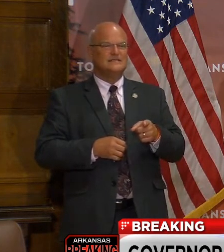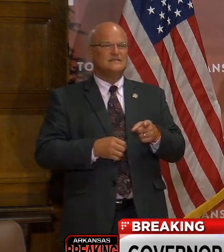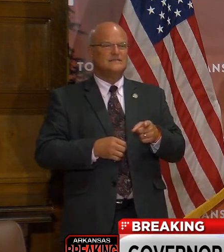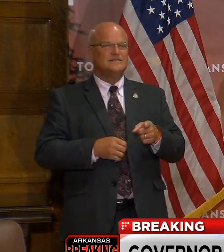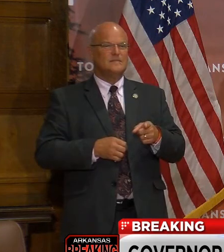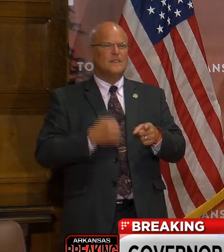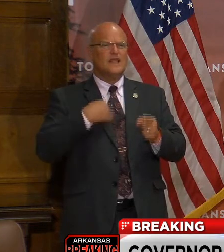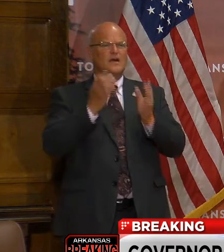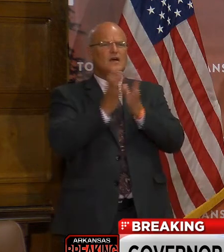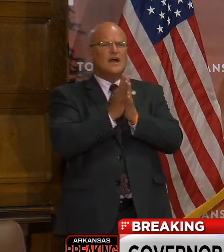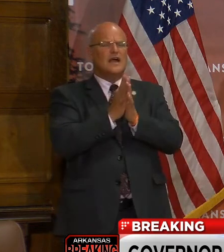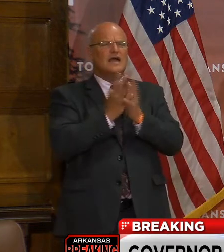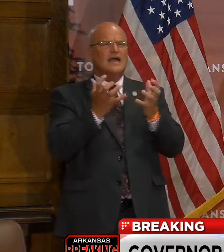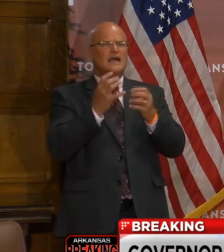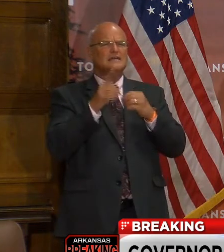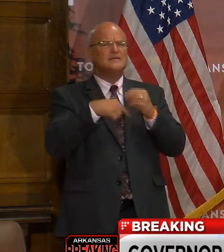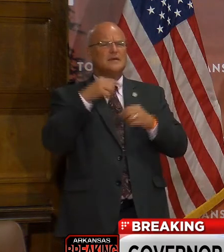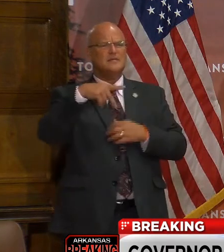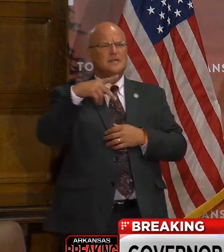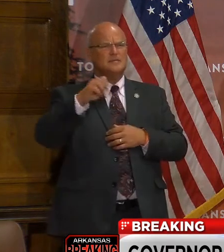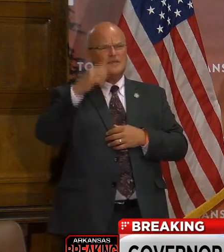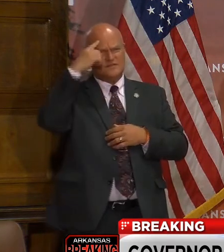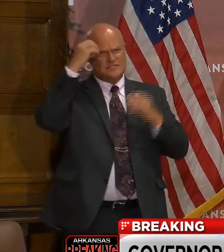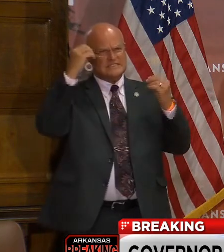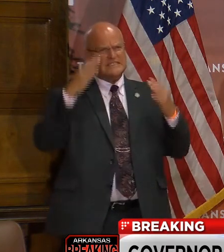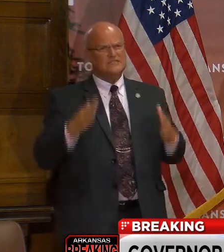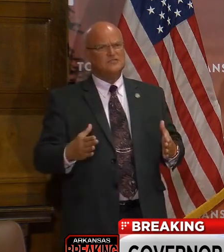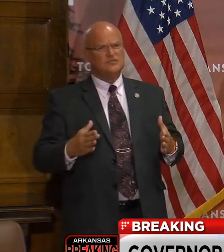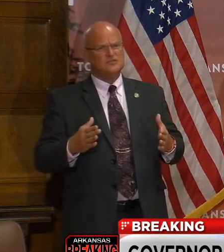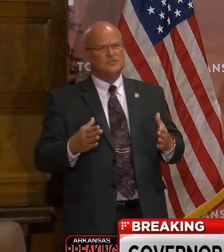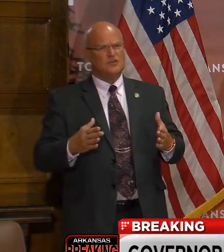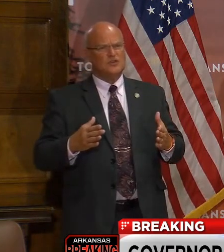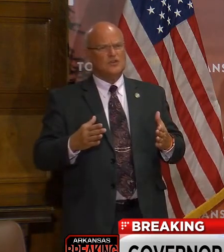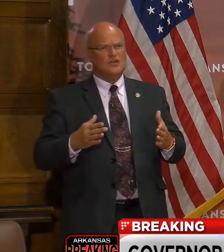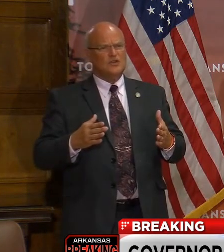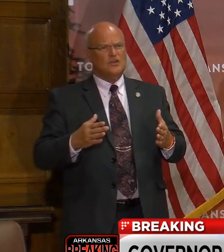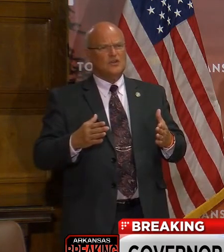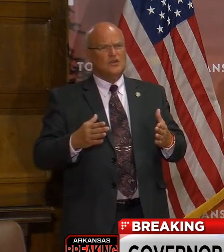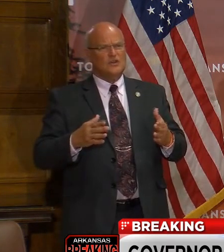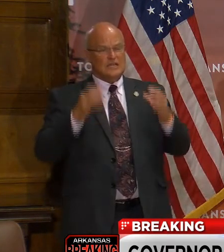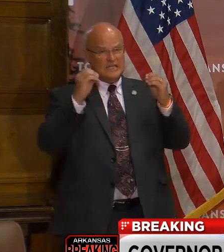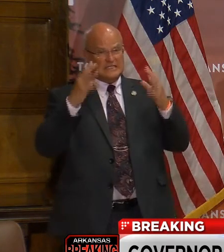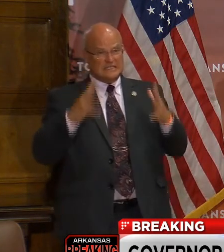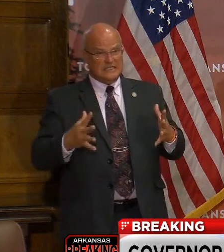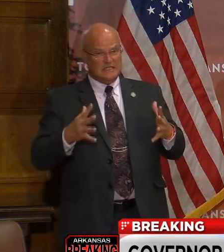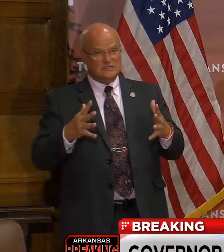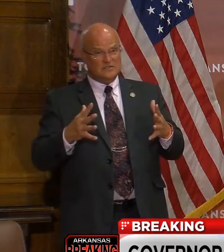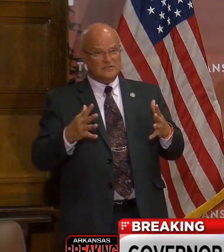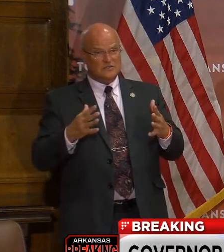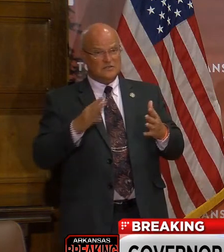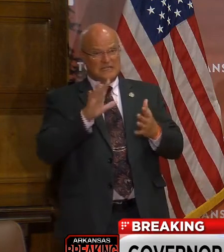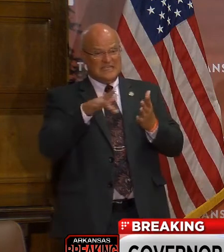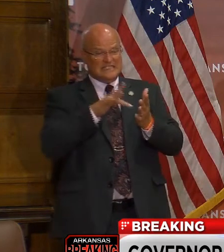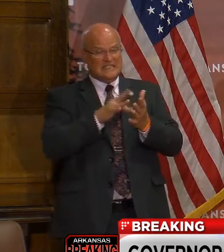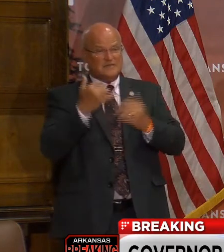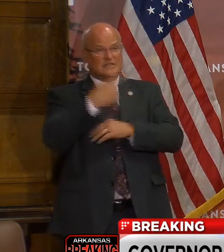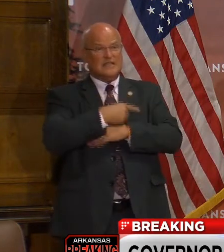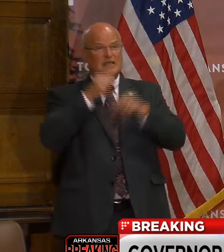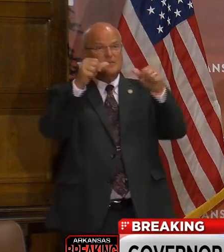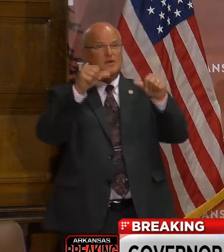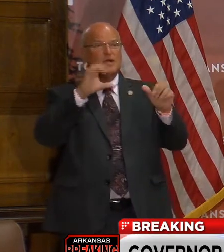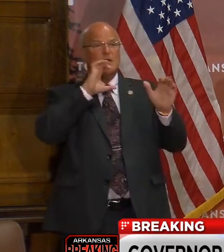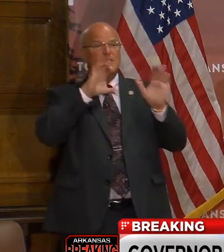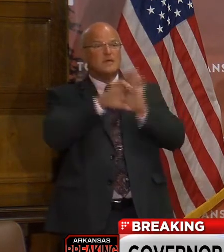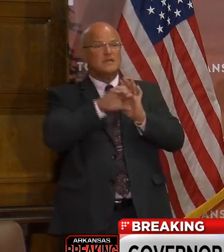I wanted to ask a question about PPE for teachers. A teacher at Central today posted a picture of